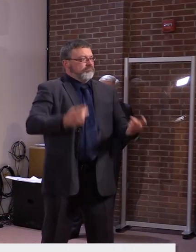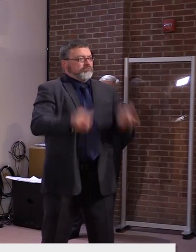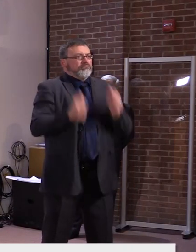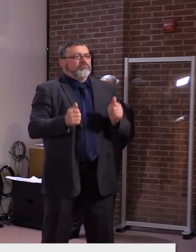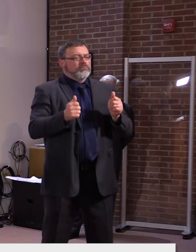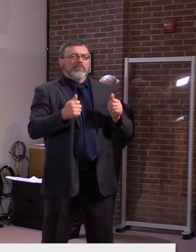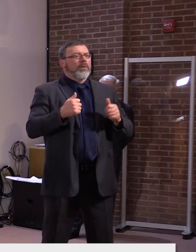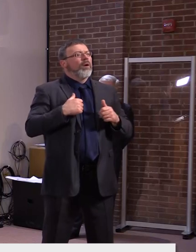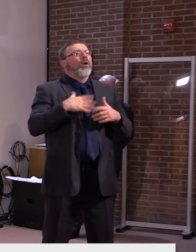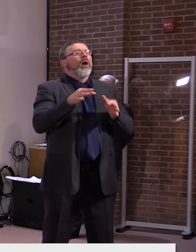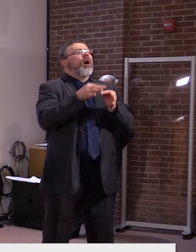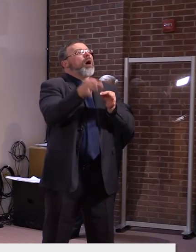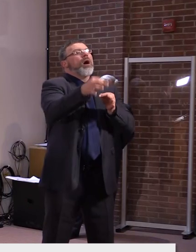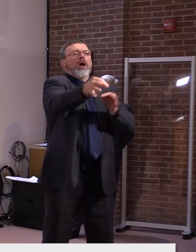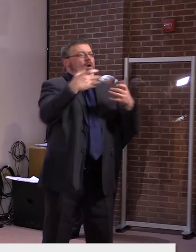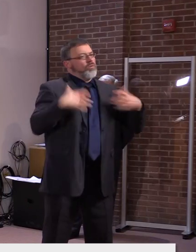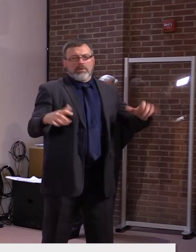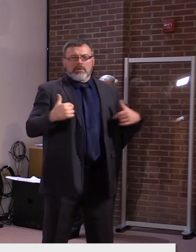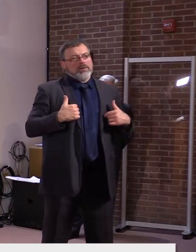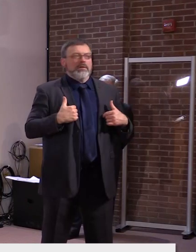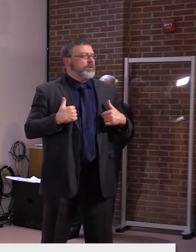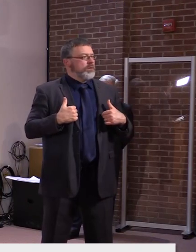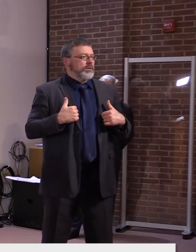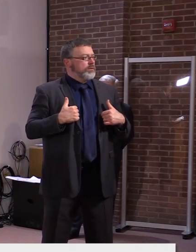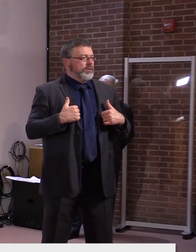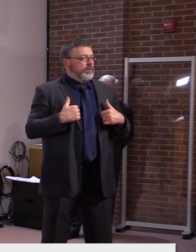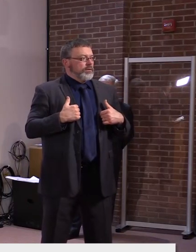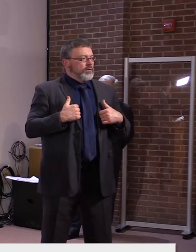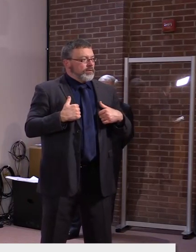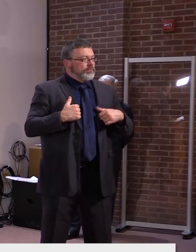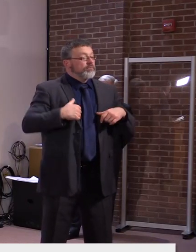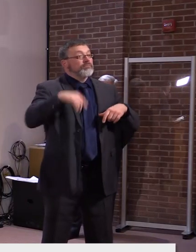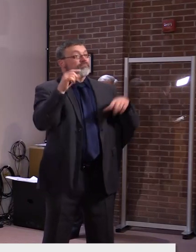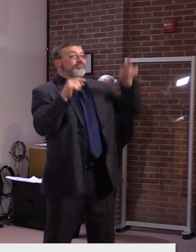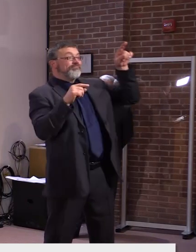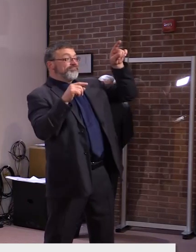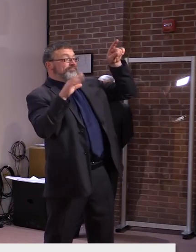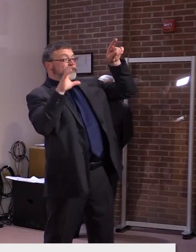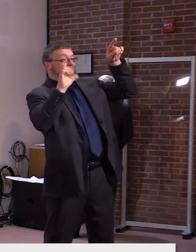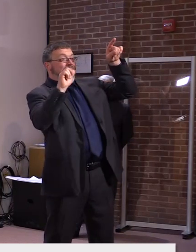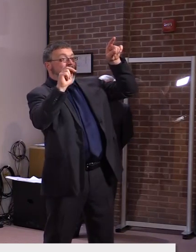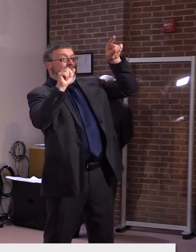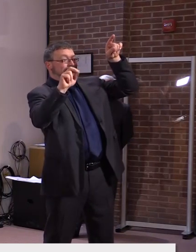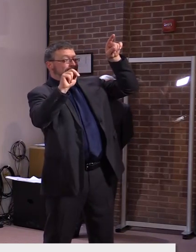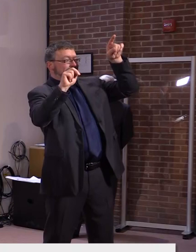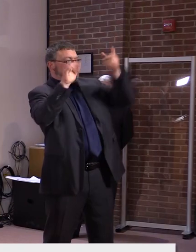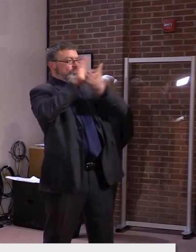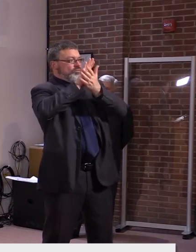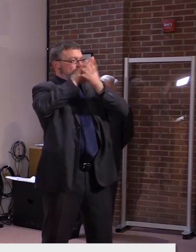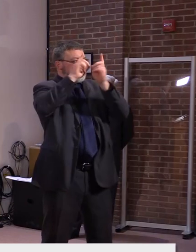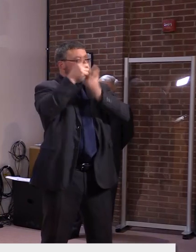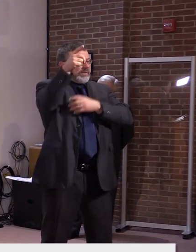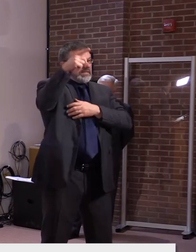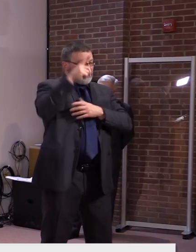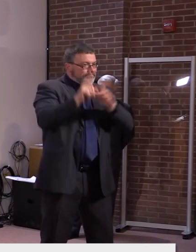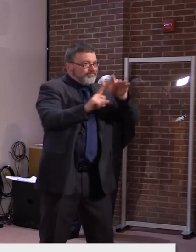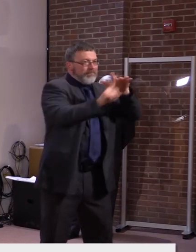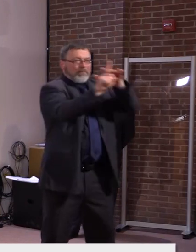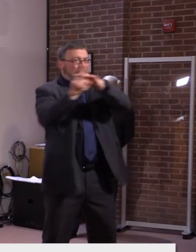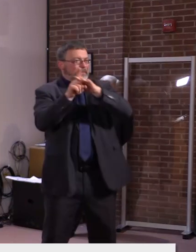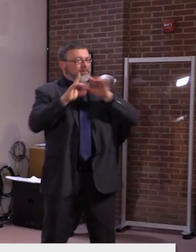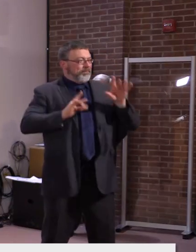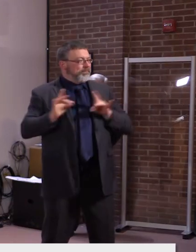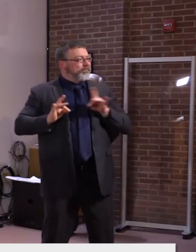I mentioned last week Canaan. I thought I'd further describe their situation. Canaan had several cases and was having difficulty getting their